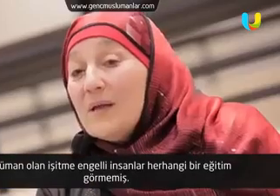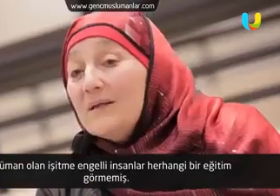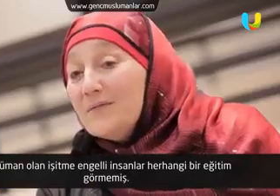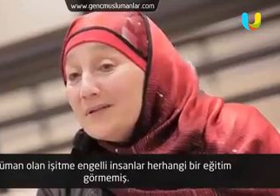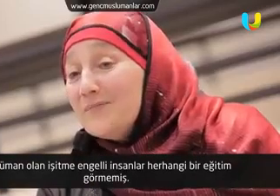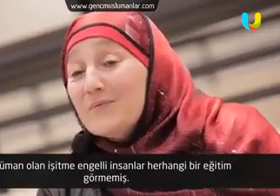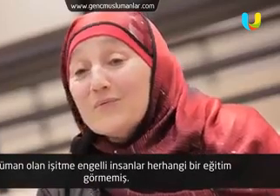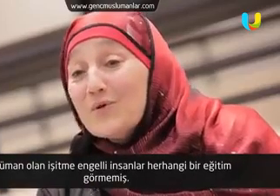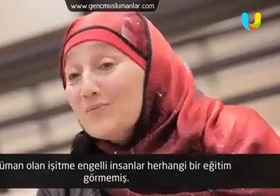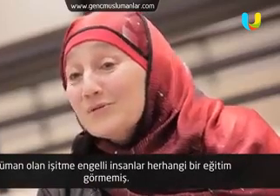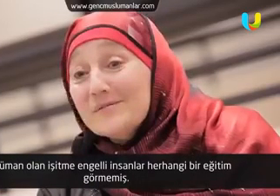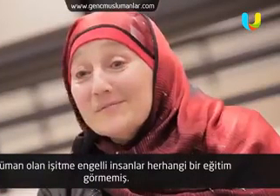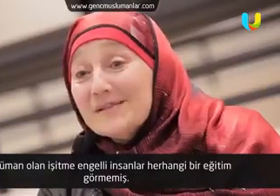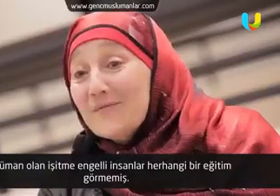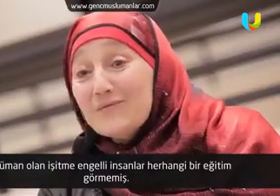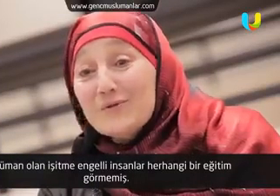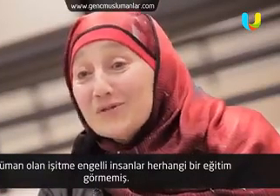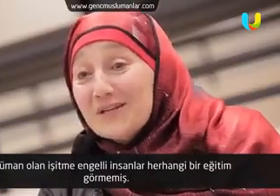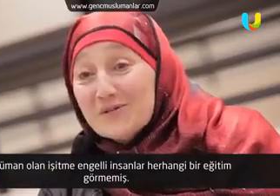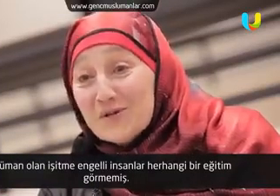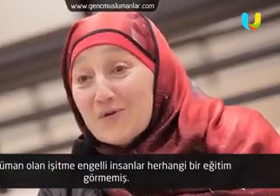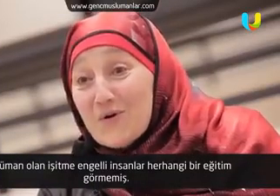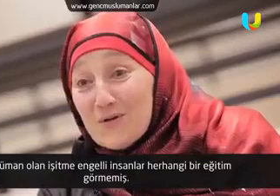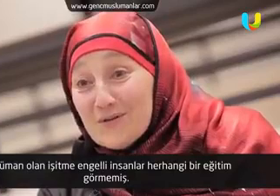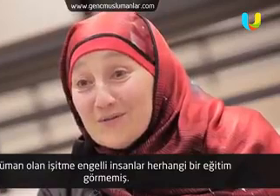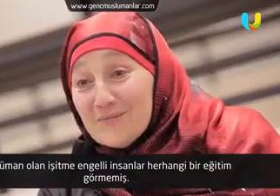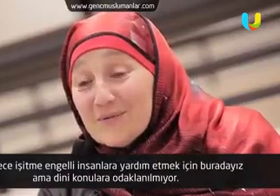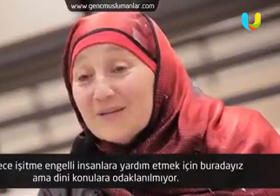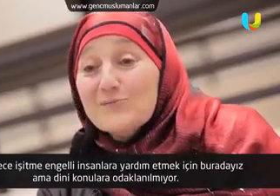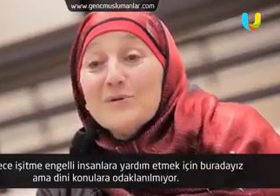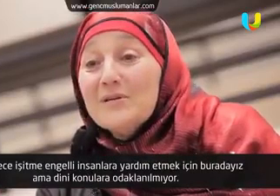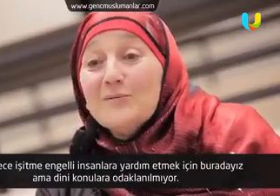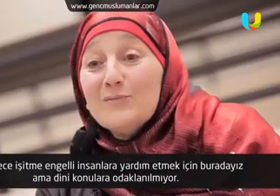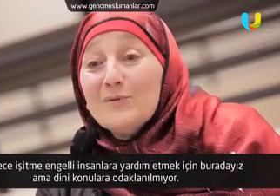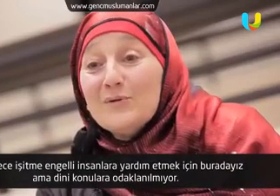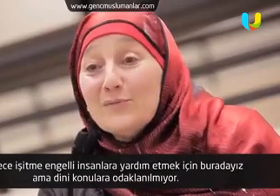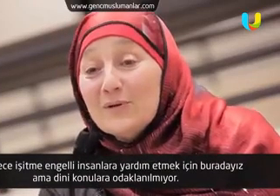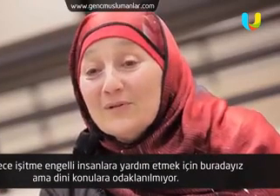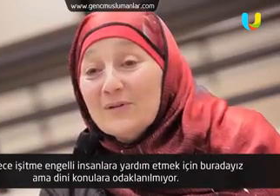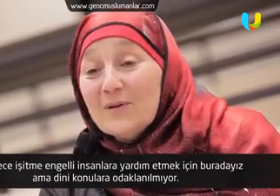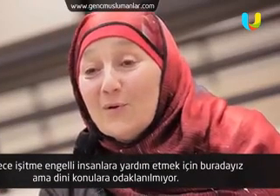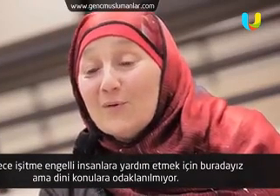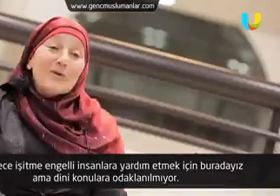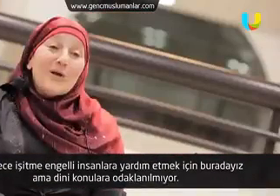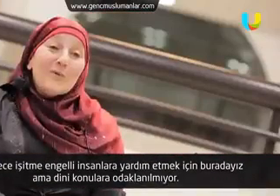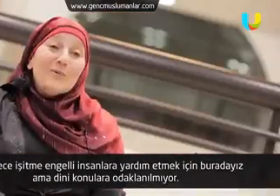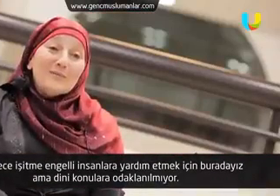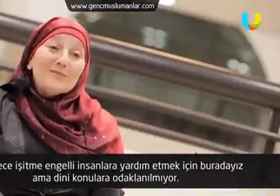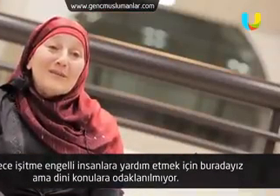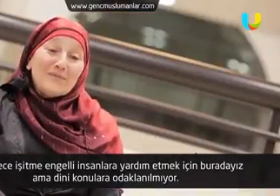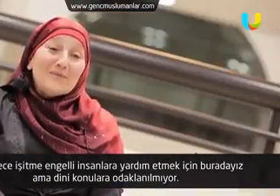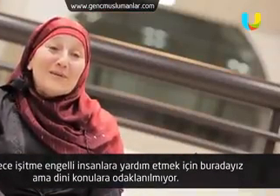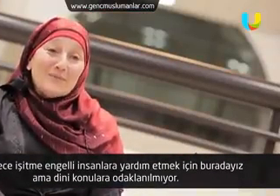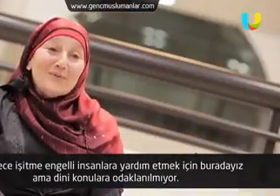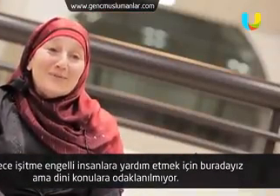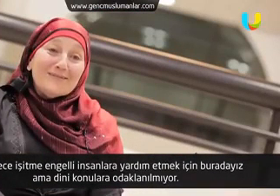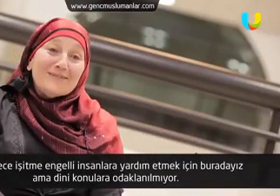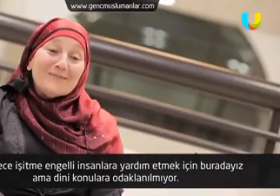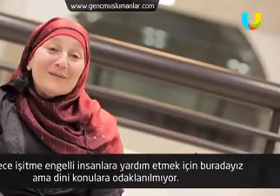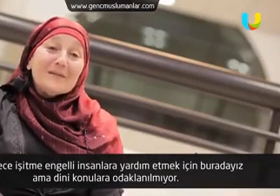Many of the deaf people who are Muslims have no education at all, because we only are helping deaf people, but